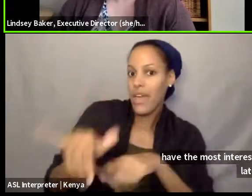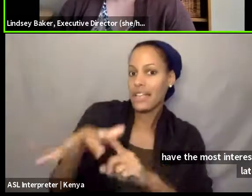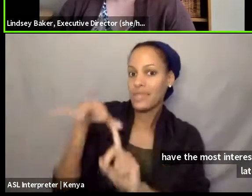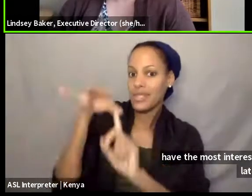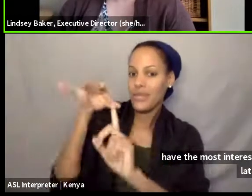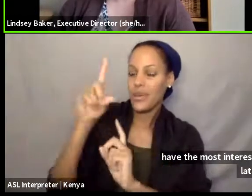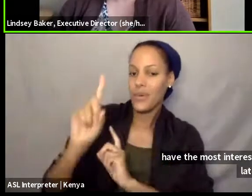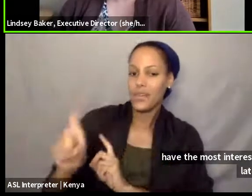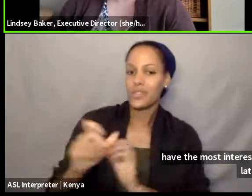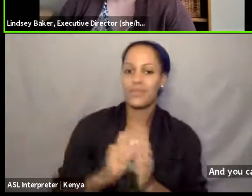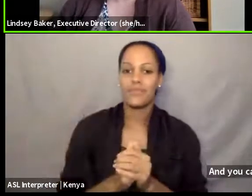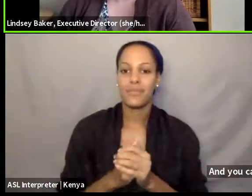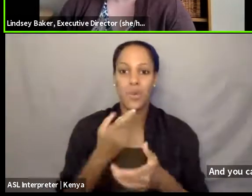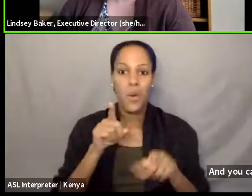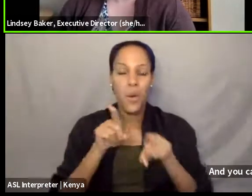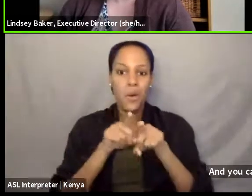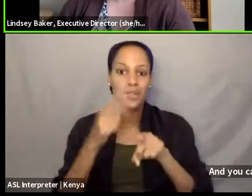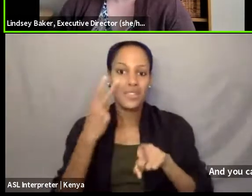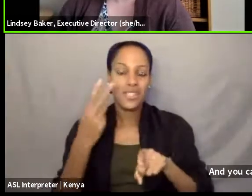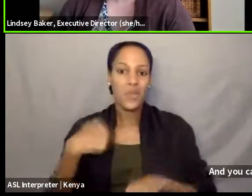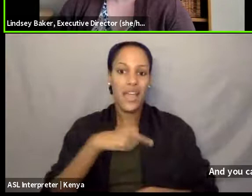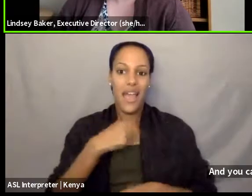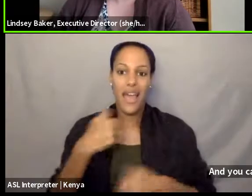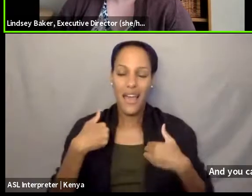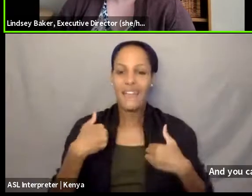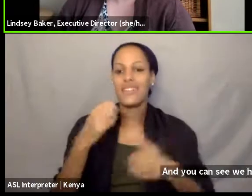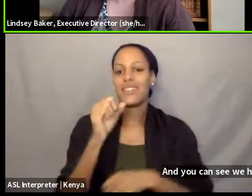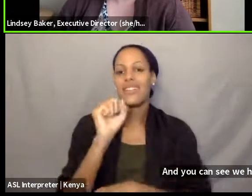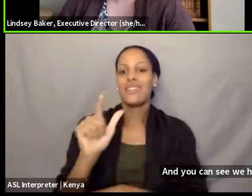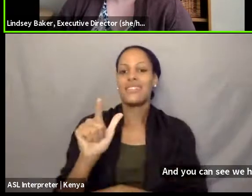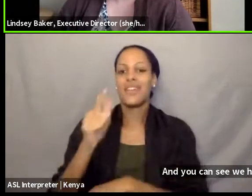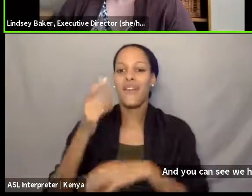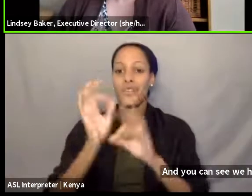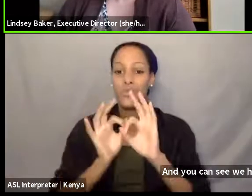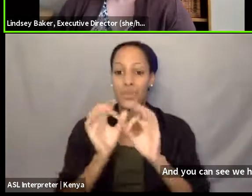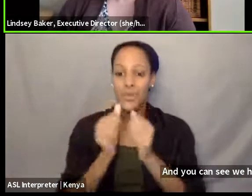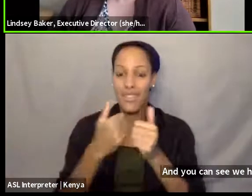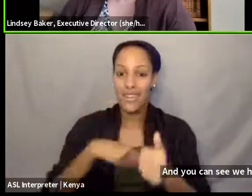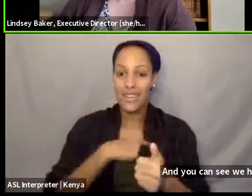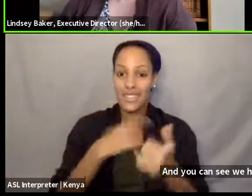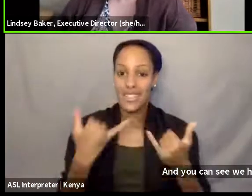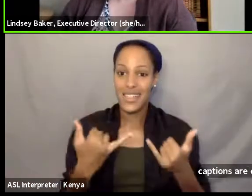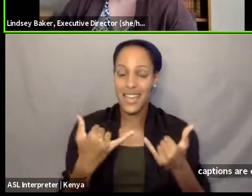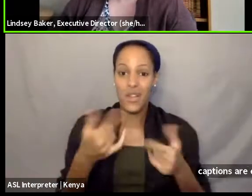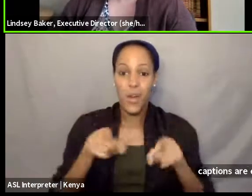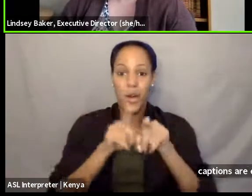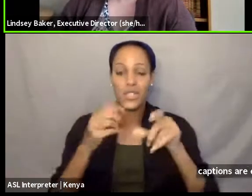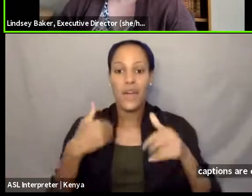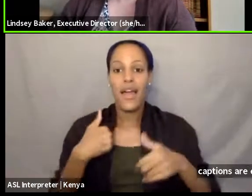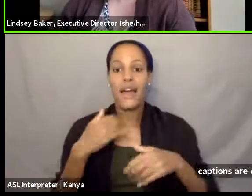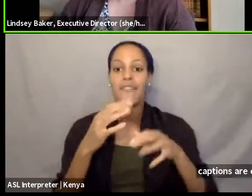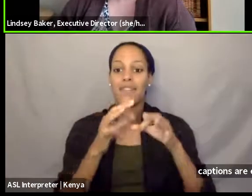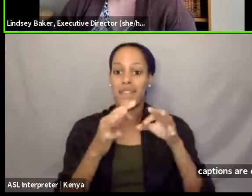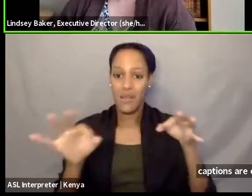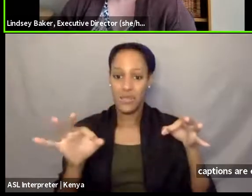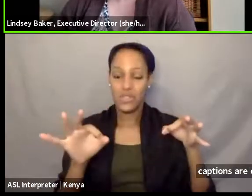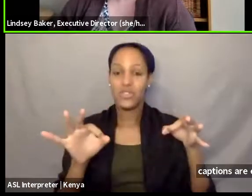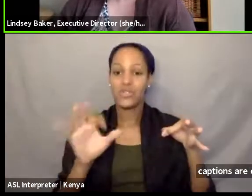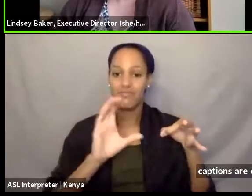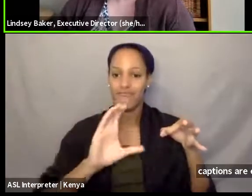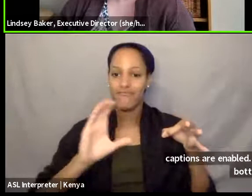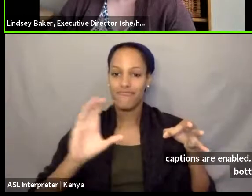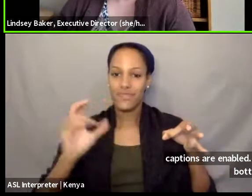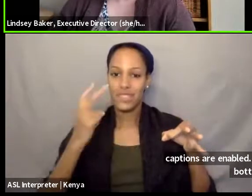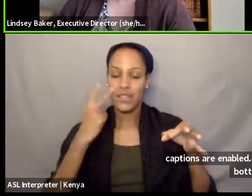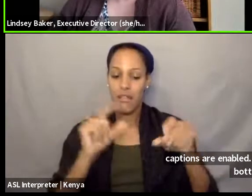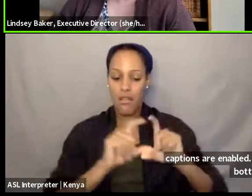have an ASL interpreter with us today, and captions are enabled. You should see the captions at the bottom of your screen.